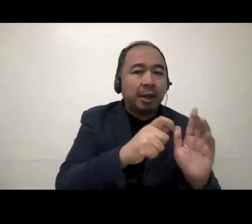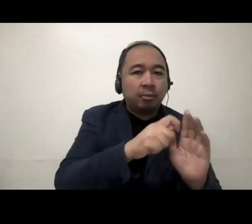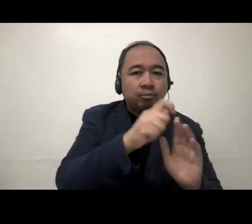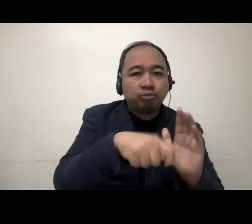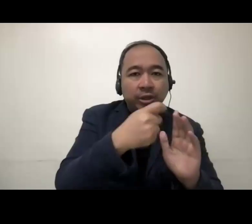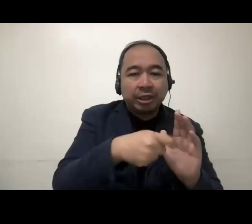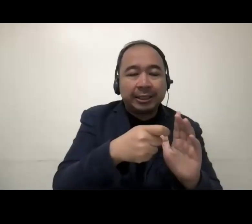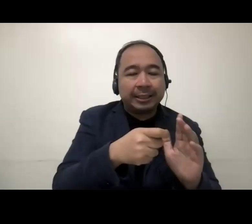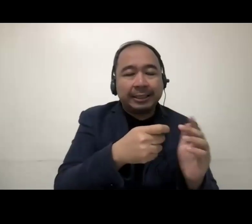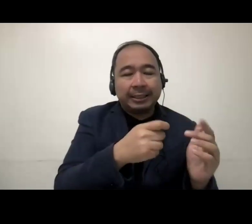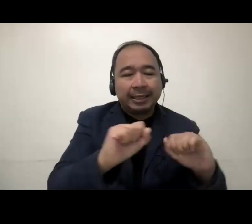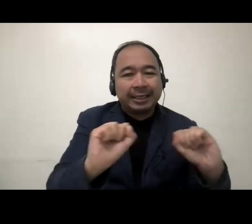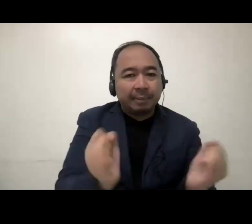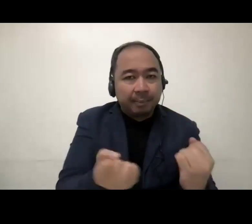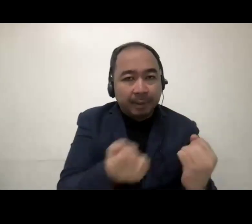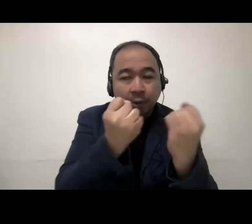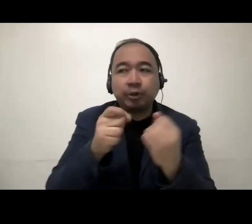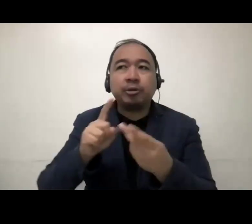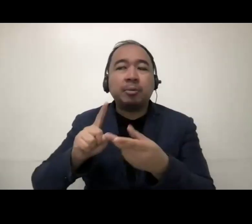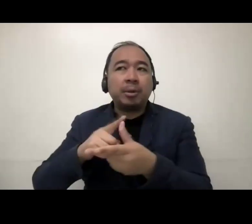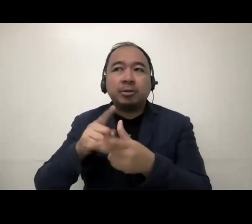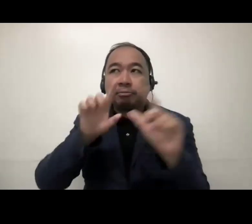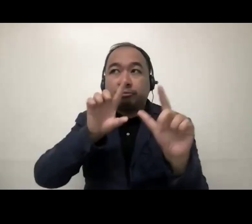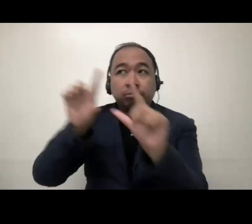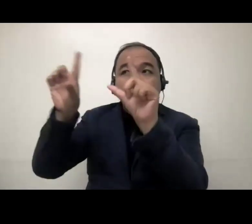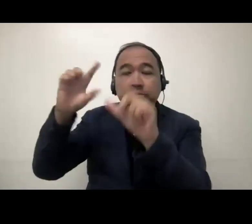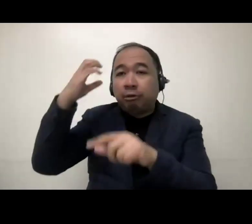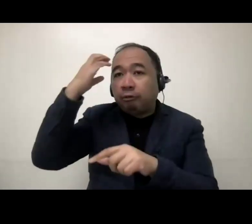costs for governments, potentially.